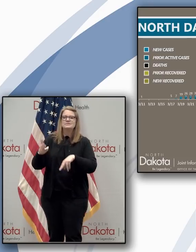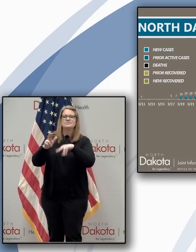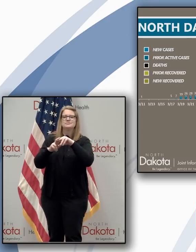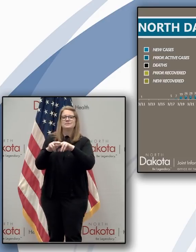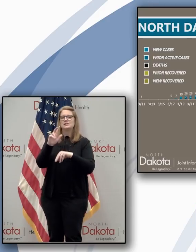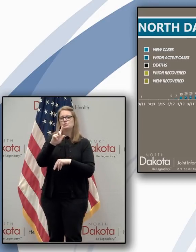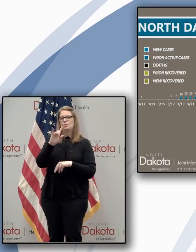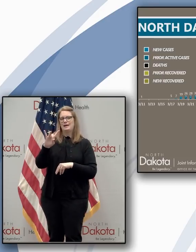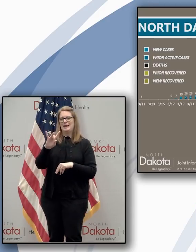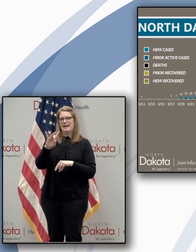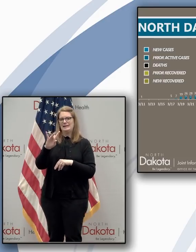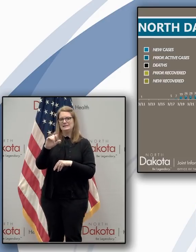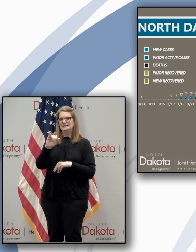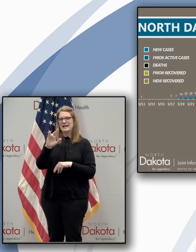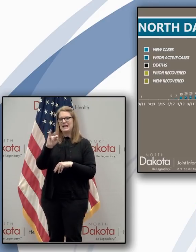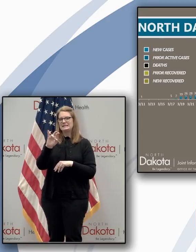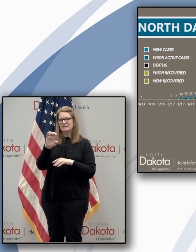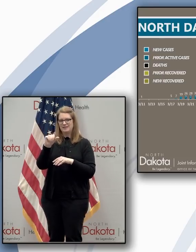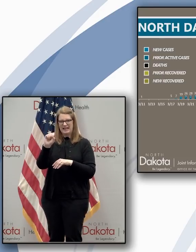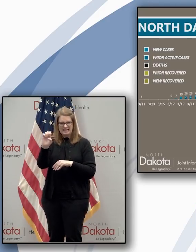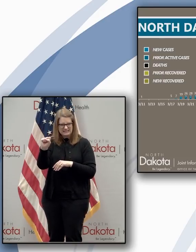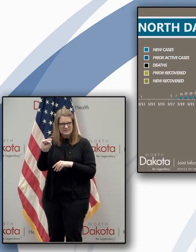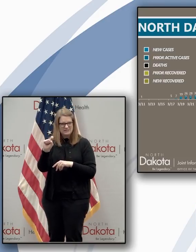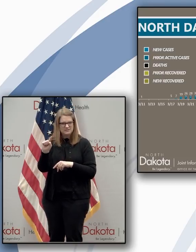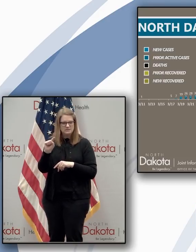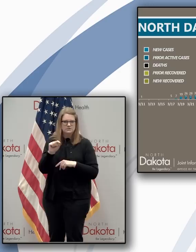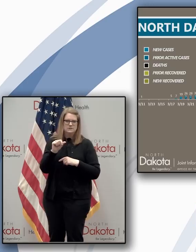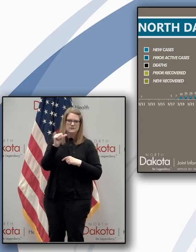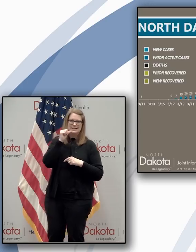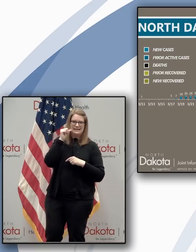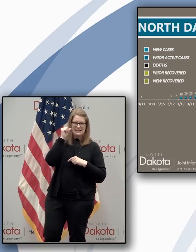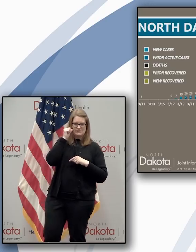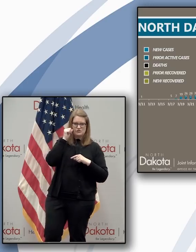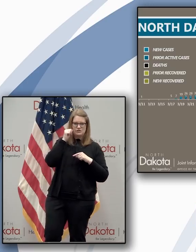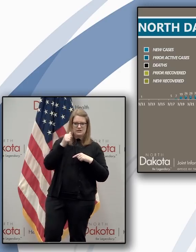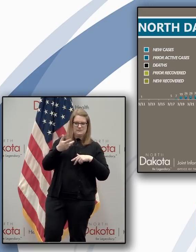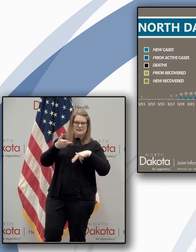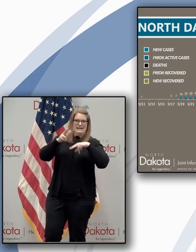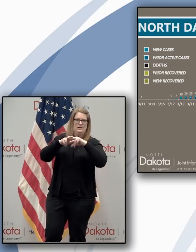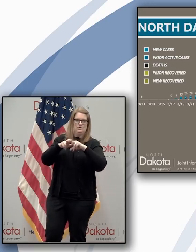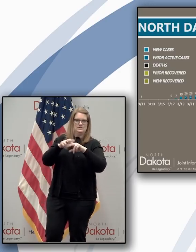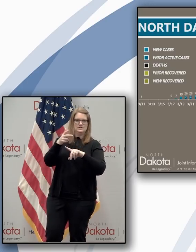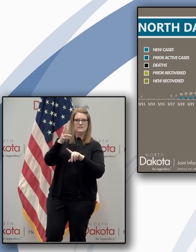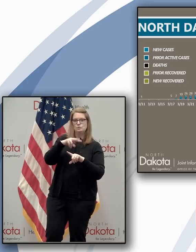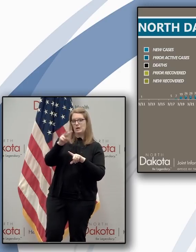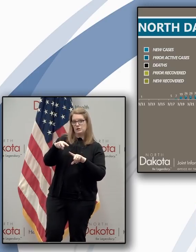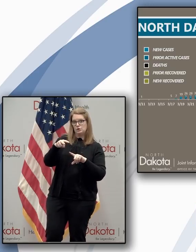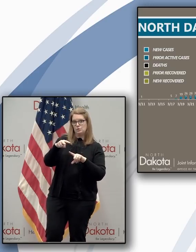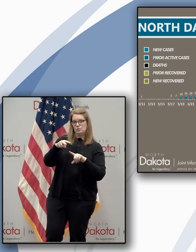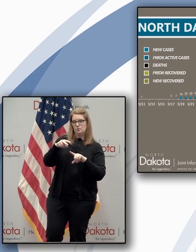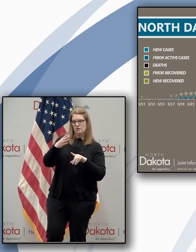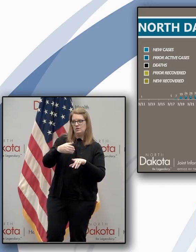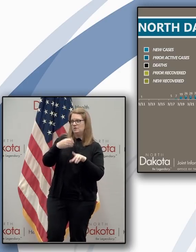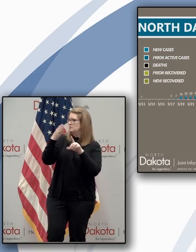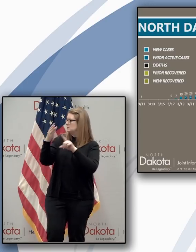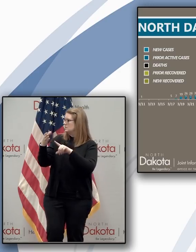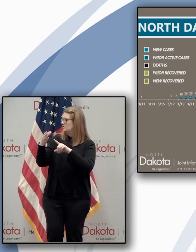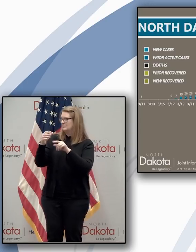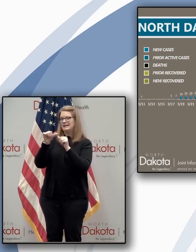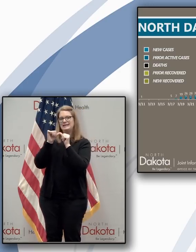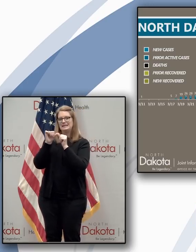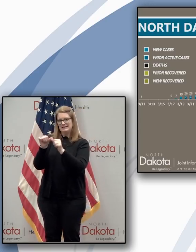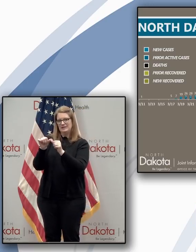28 active cases following yesterday's net increase yesterday of 22 active cases. So it